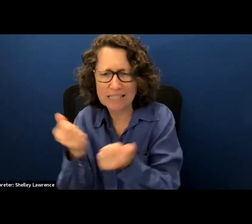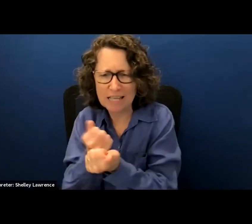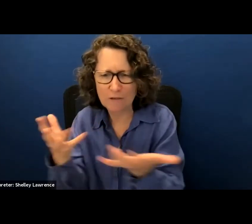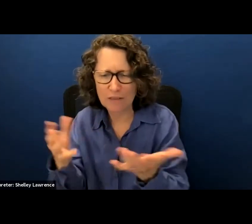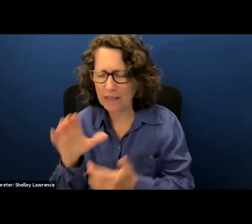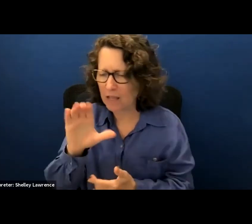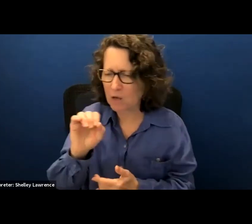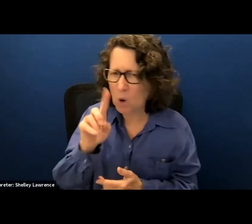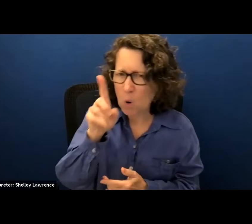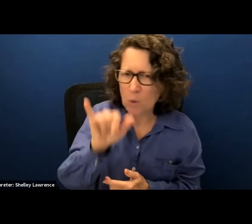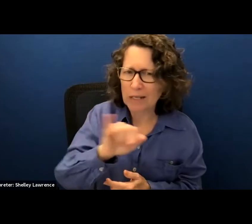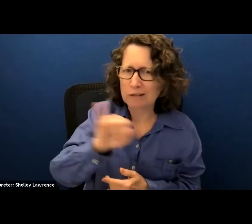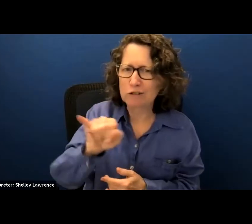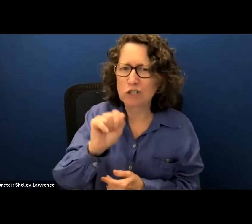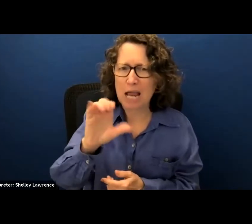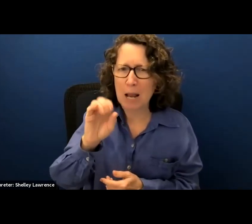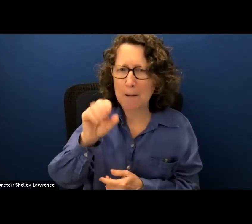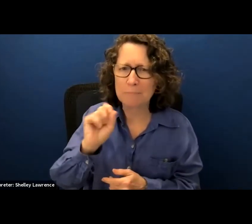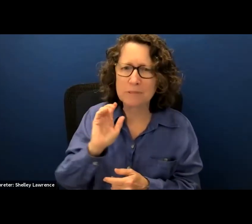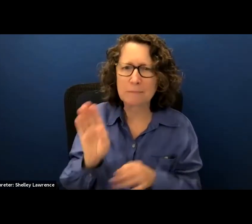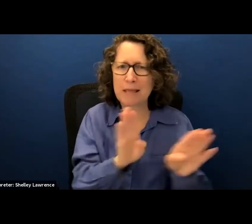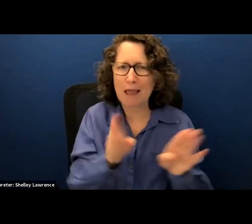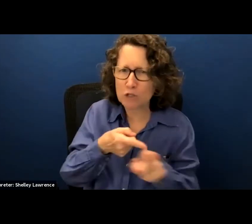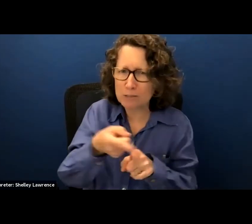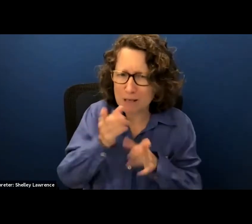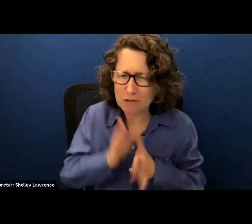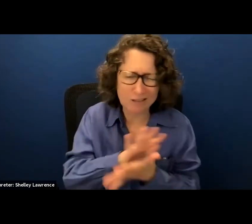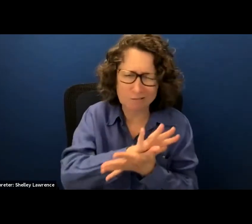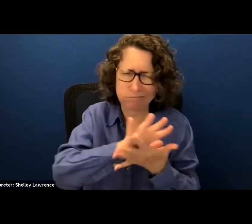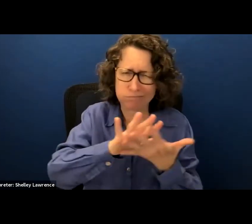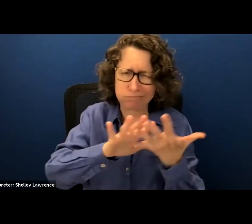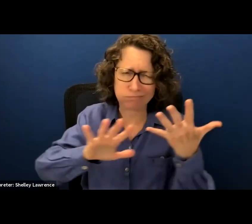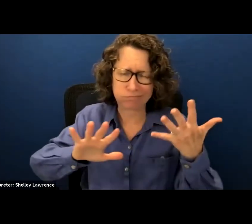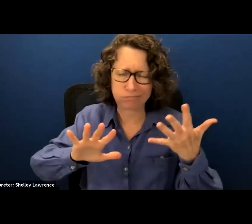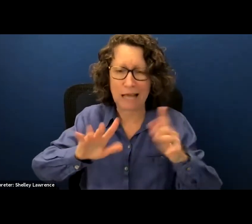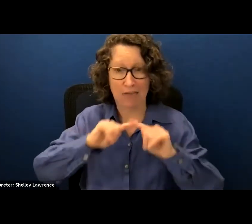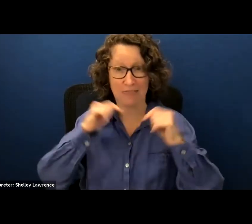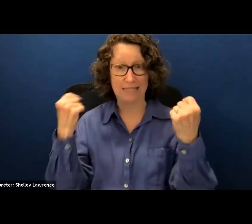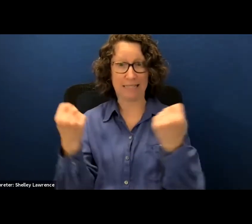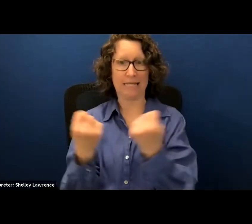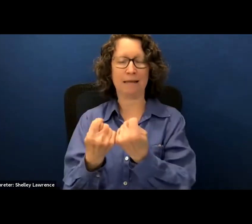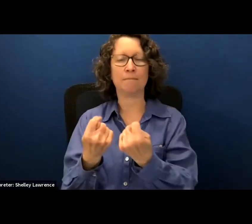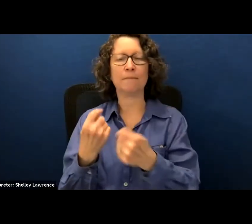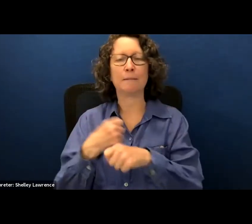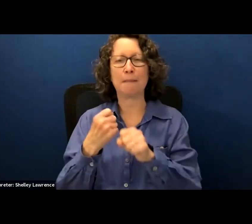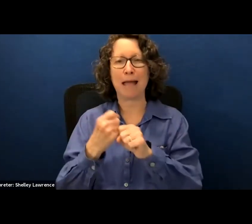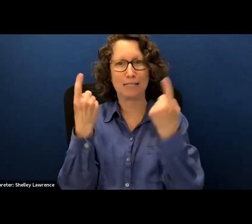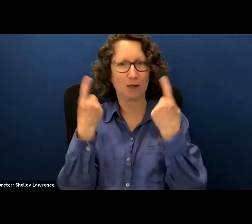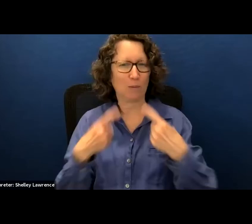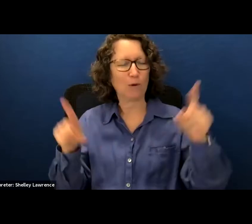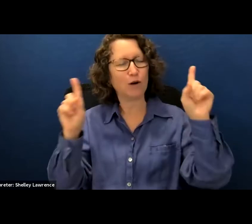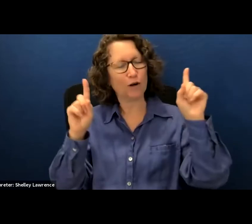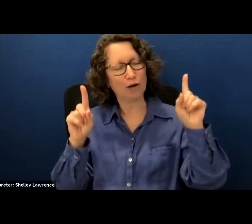Cody Jacobs, who's our behavior specialist. The team makes it work.